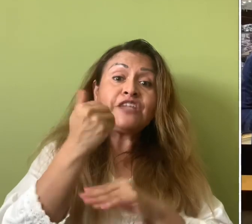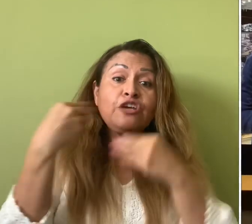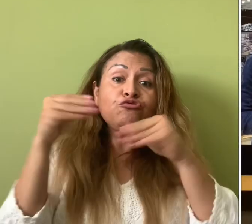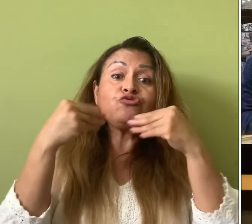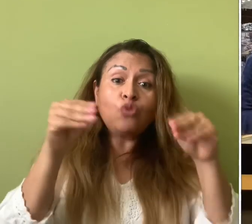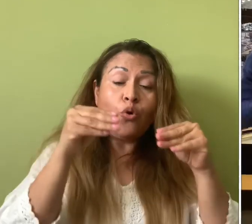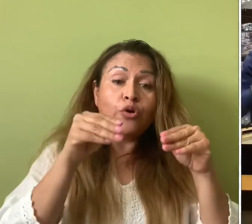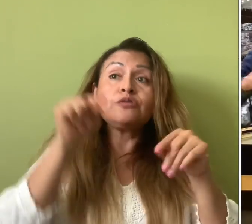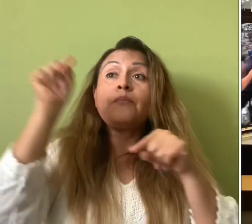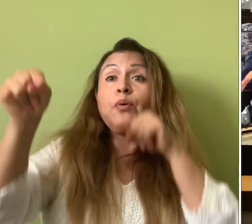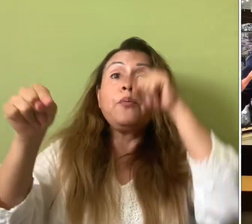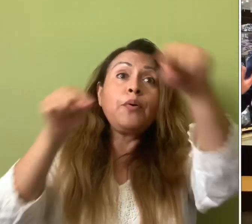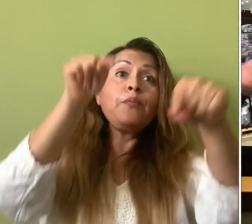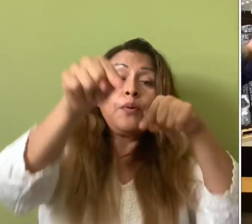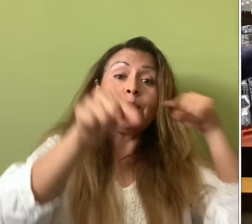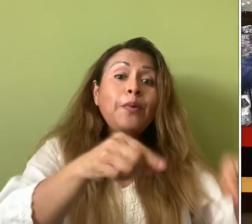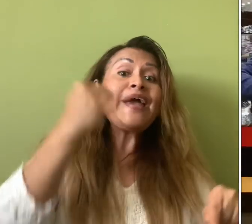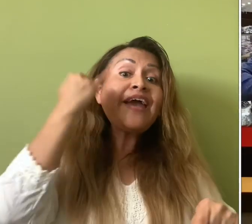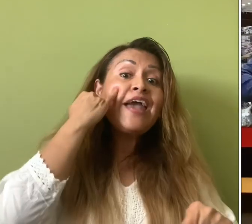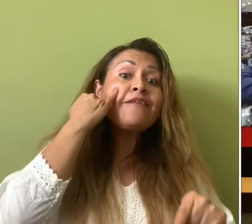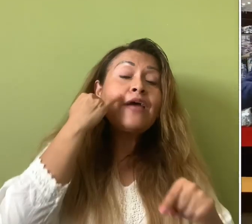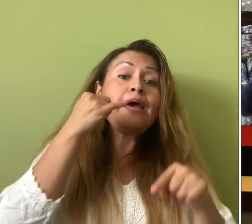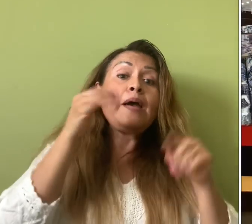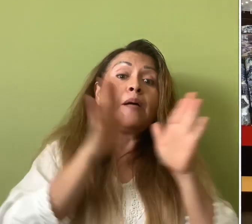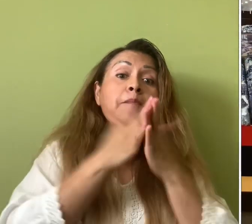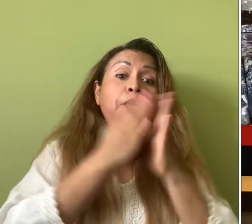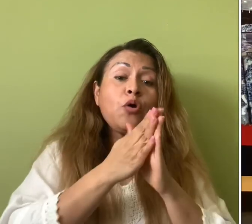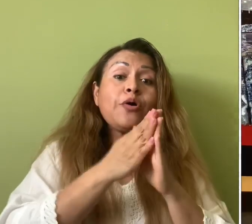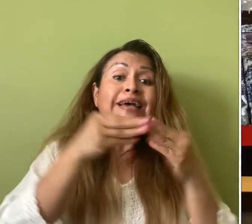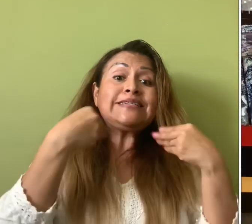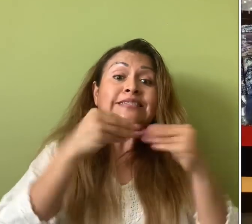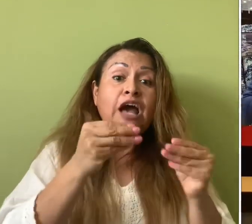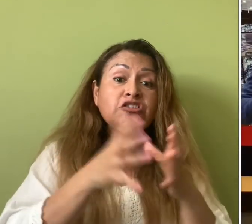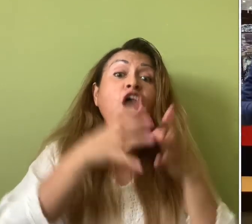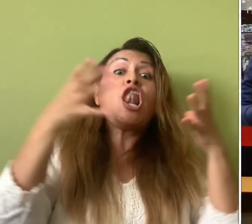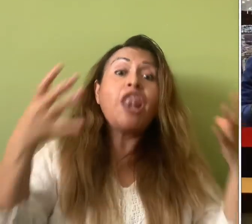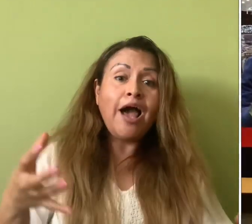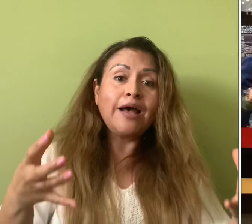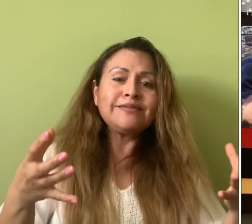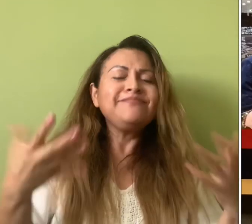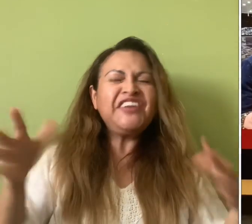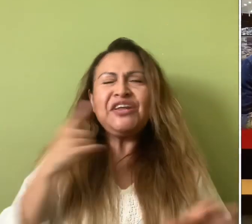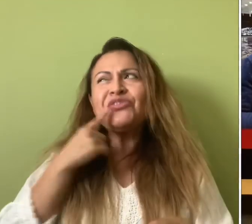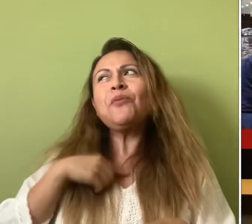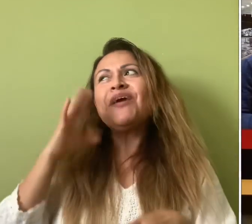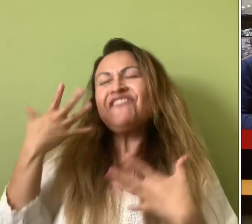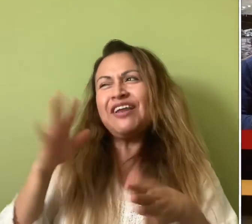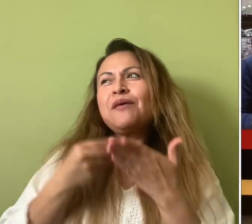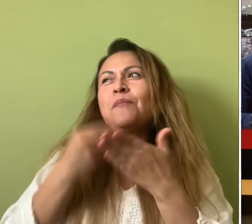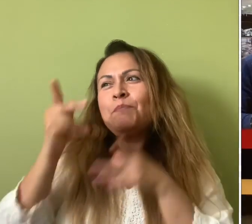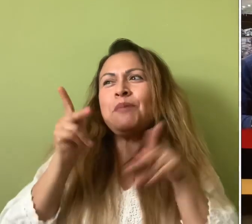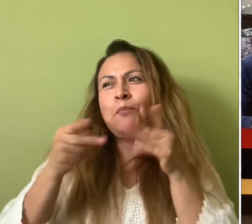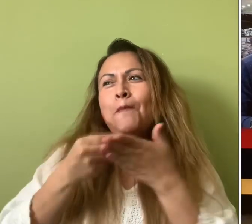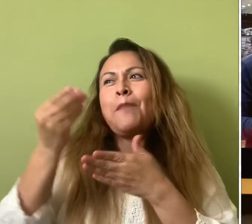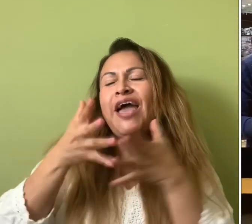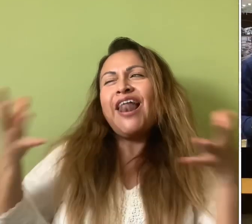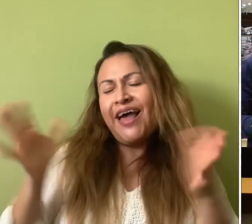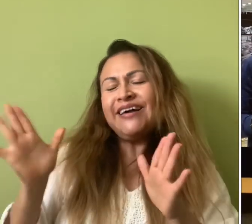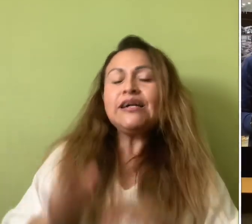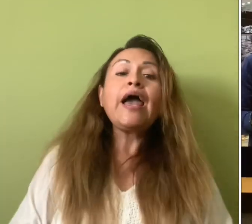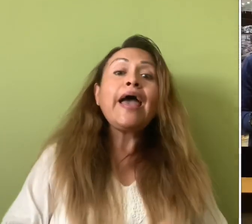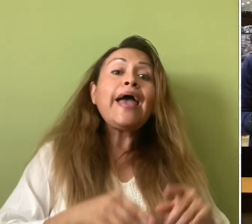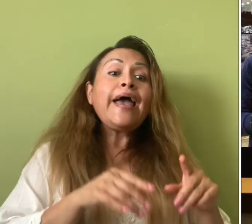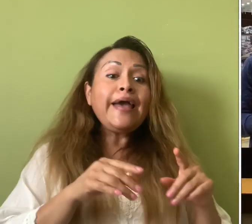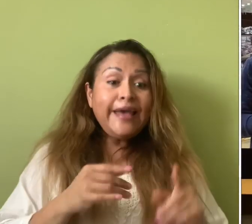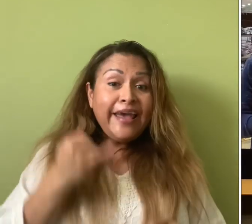down in the description box. They told me if it does well, which they said is going very well, they're going to place a nationwide nationwide order. So once again, mobilize the Flay City